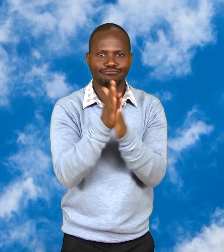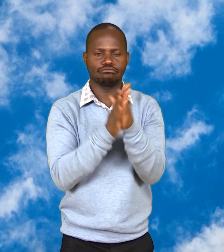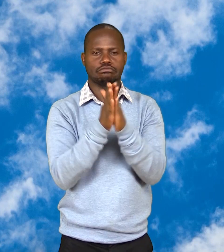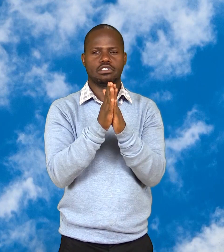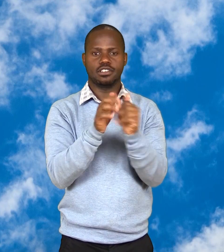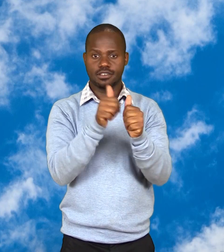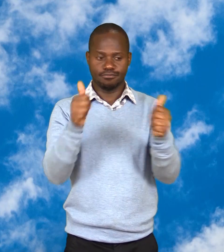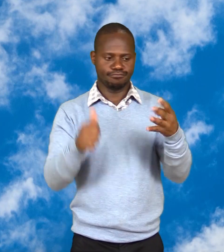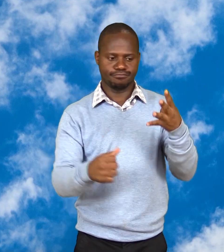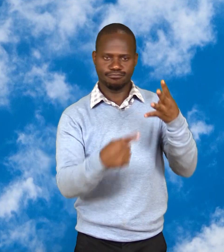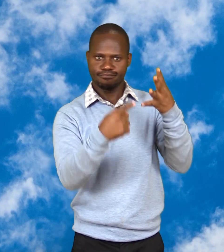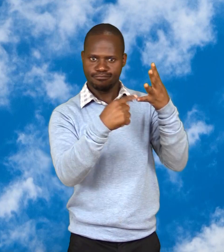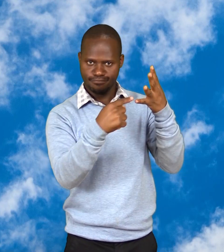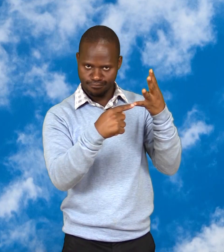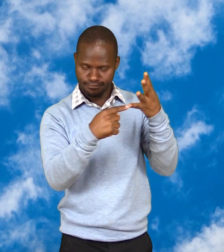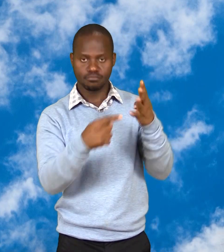on what you're saying.